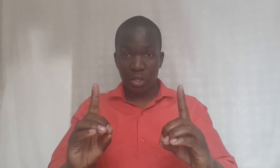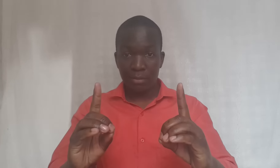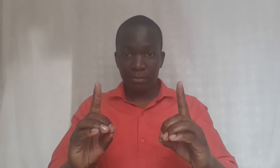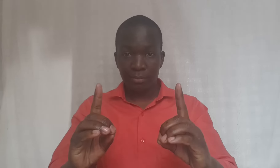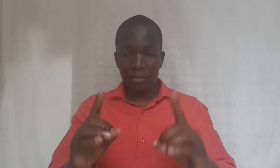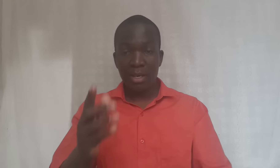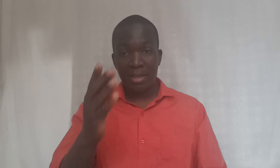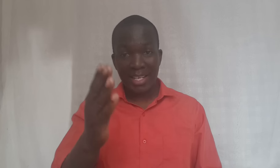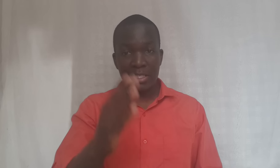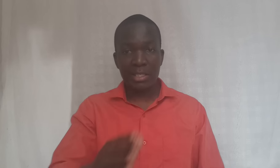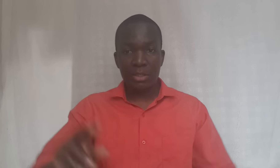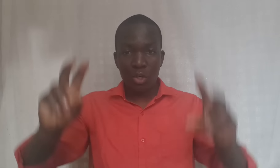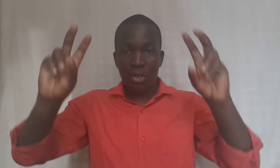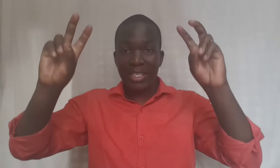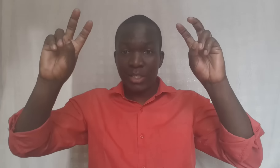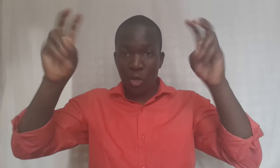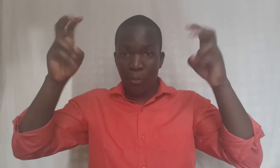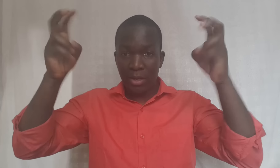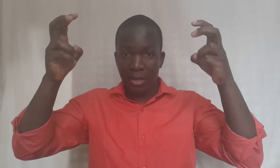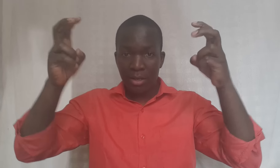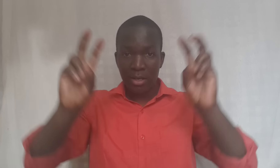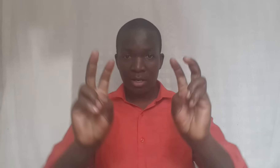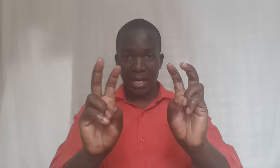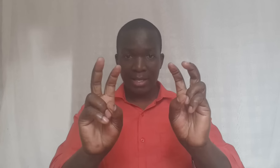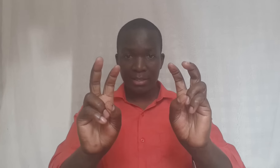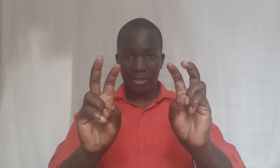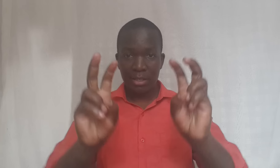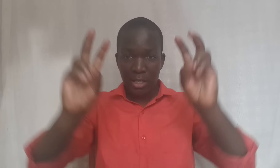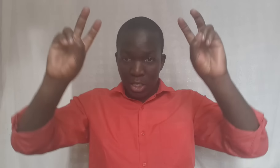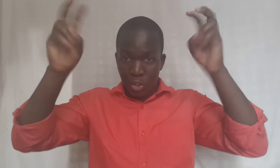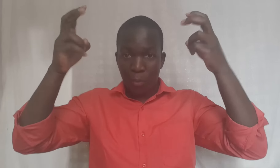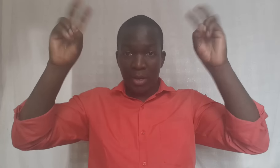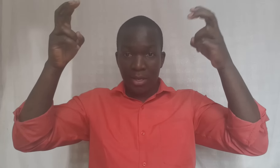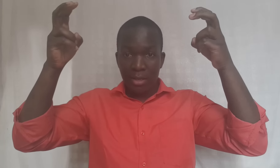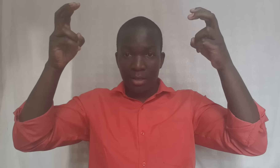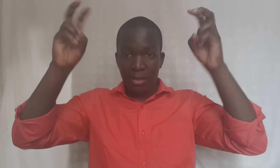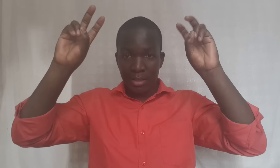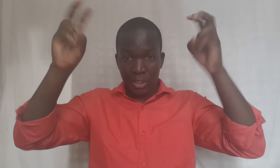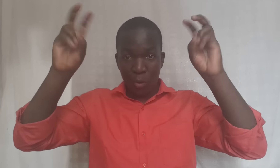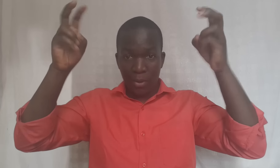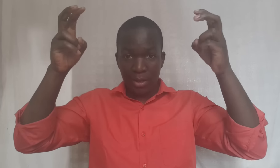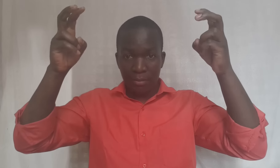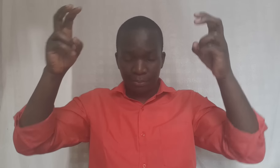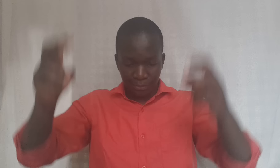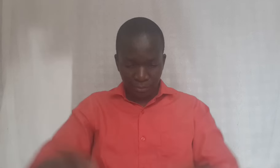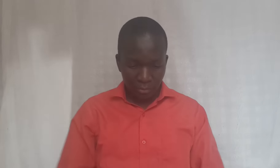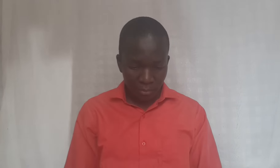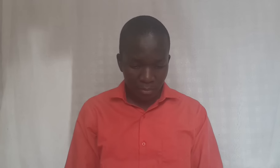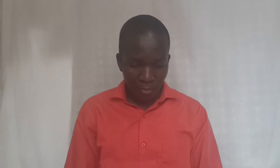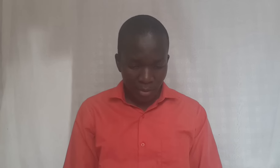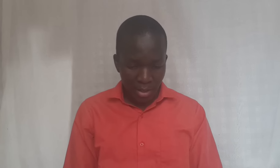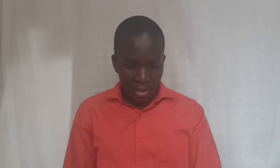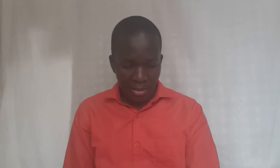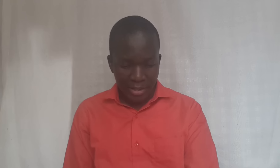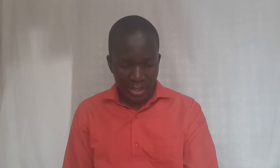education. That is it. So this is topic, like this. Topic, this topic. The next